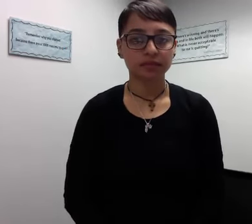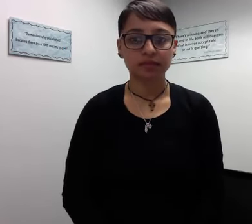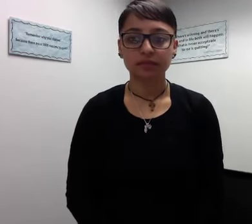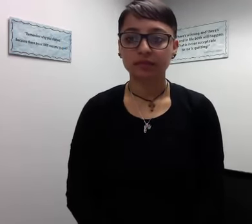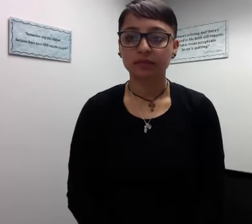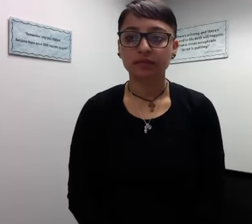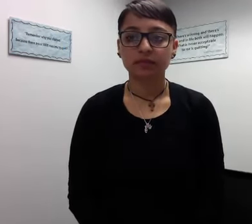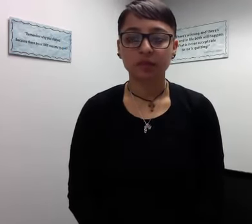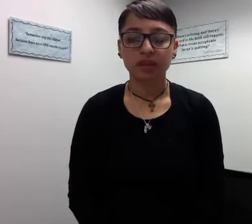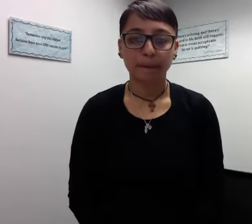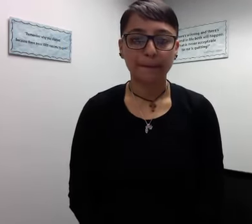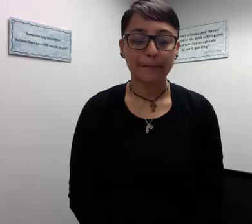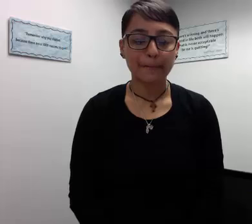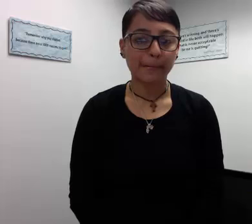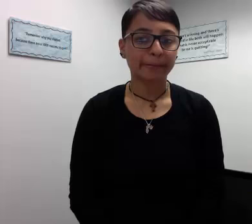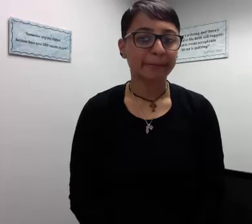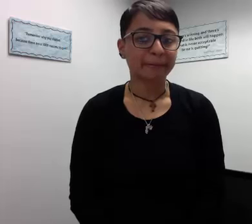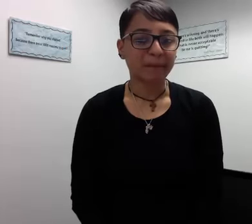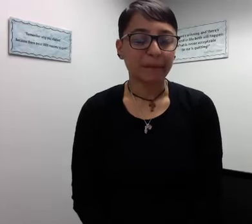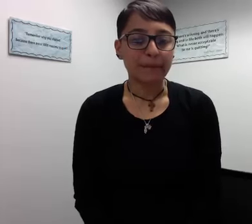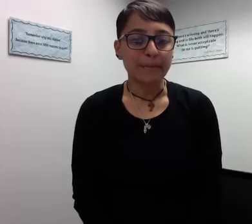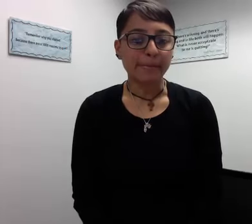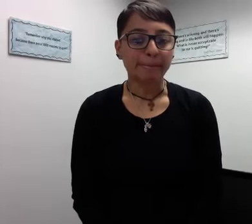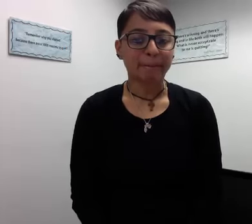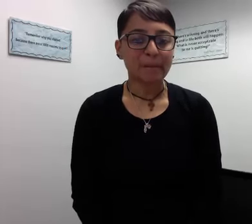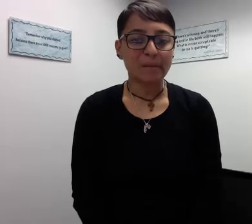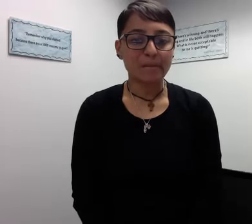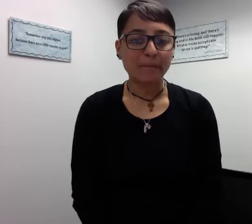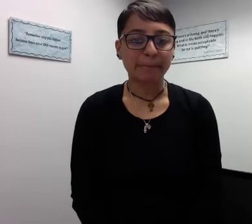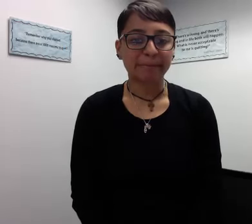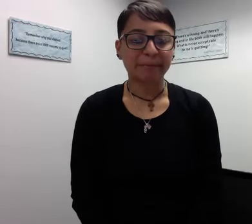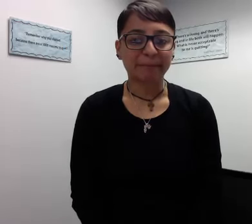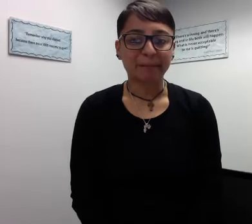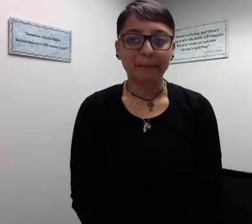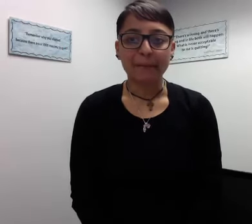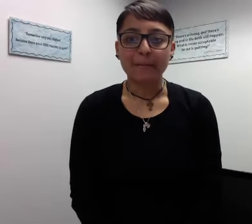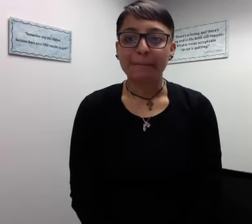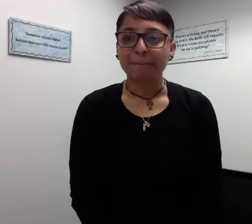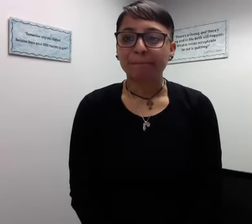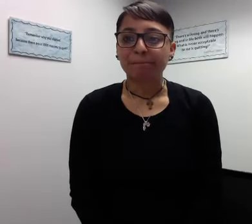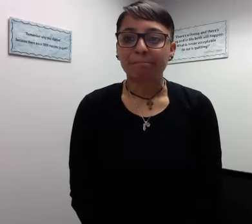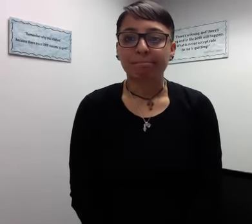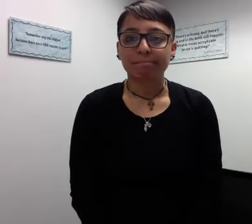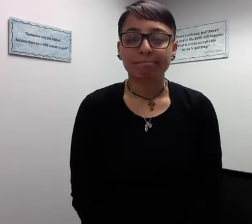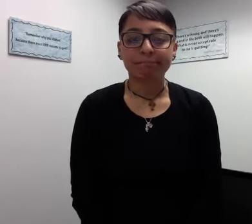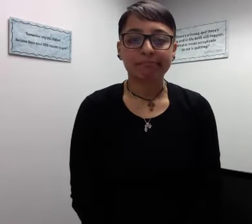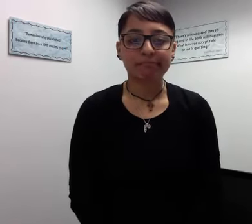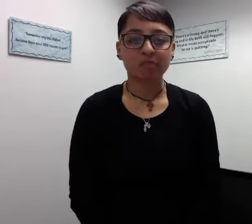English, and side translation. Part 1, English to ASL, Expressive